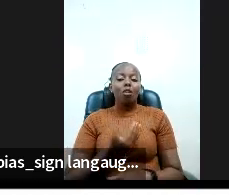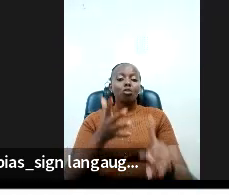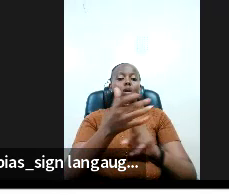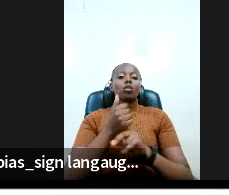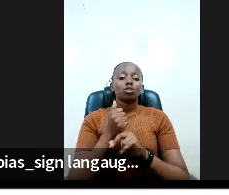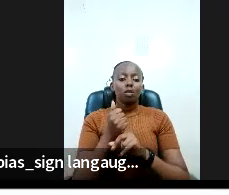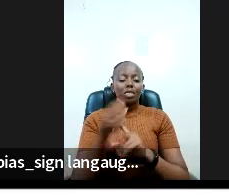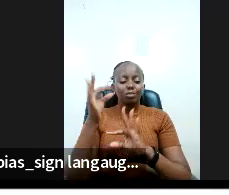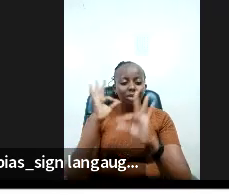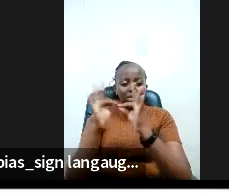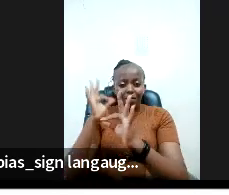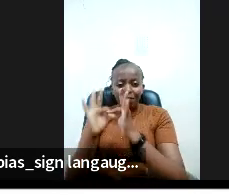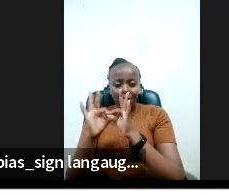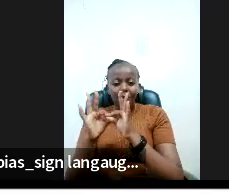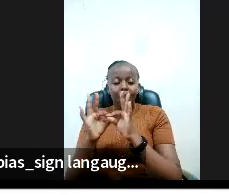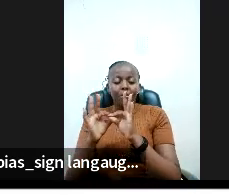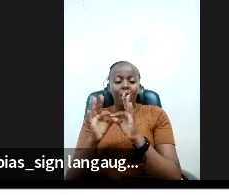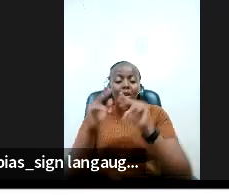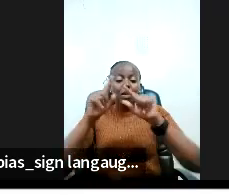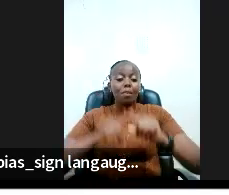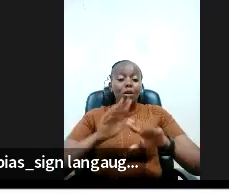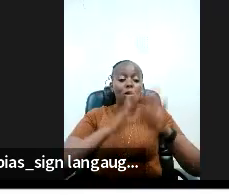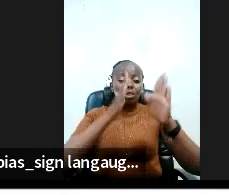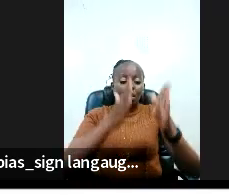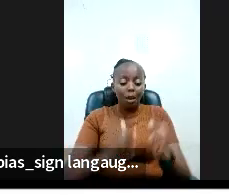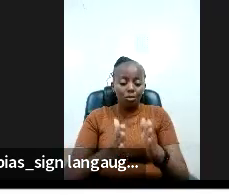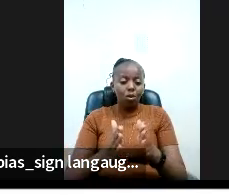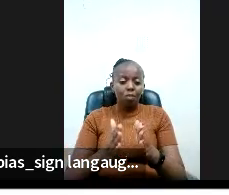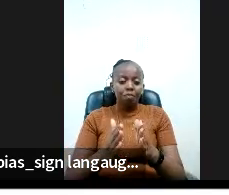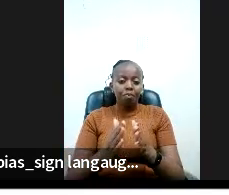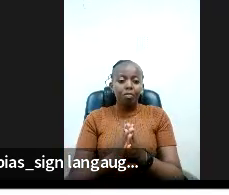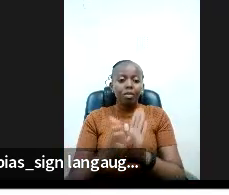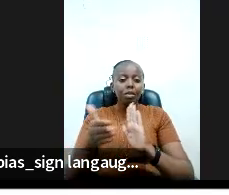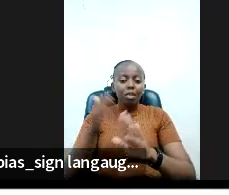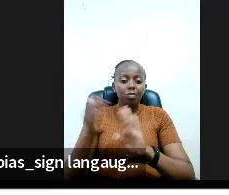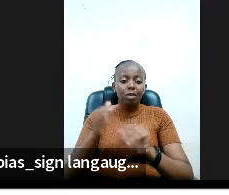precision, desirability, comfortable, fitting and speed in manufacturing process